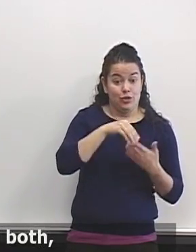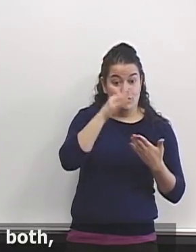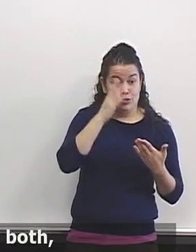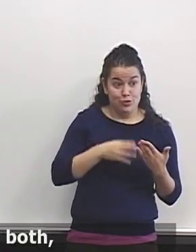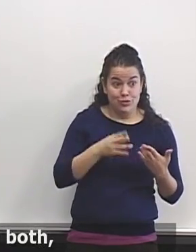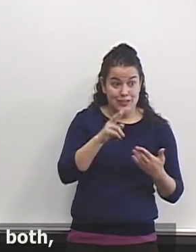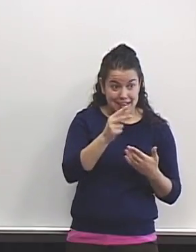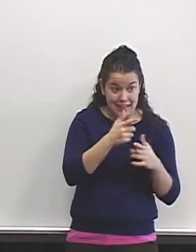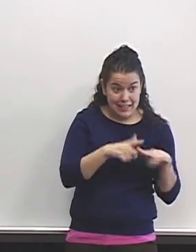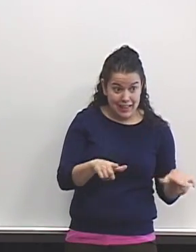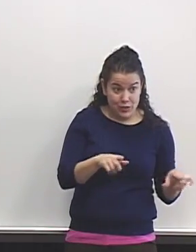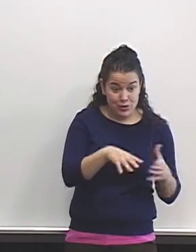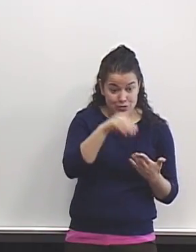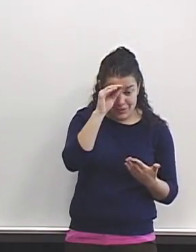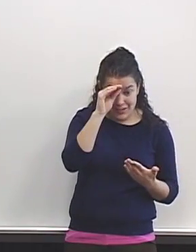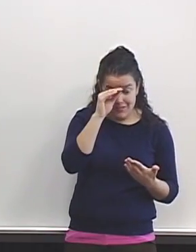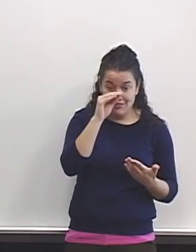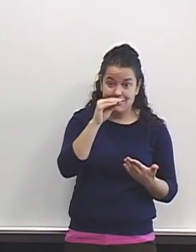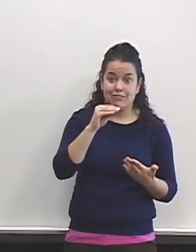lifelong process,